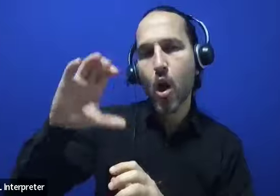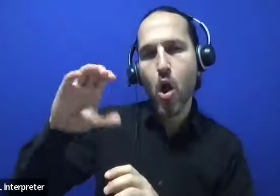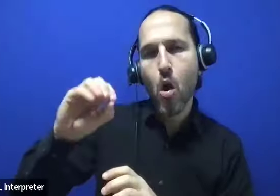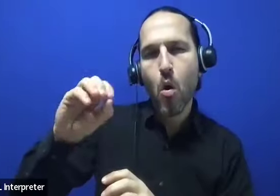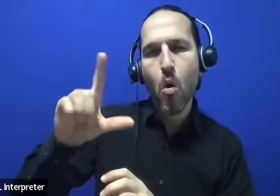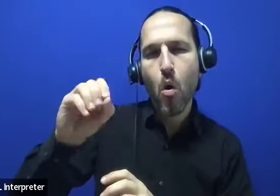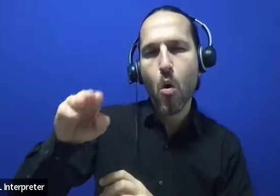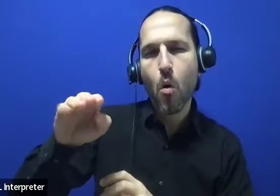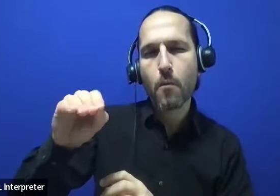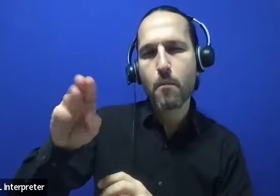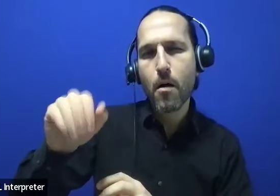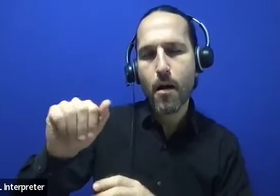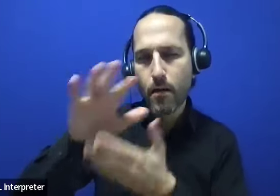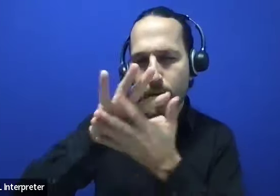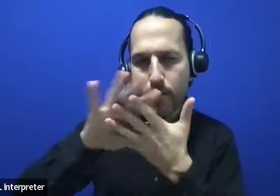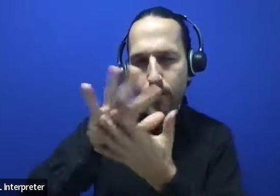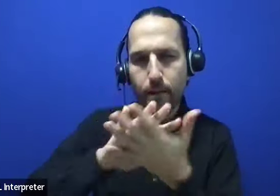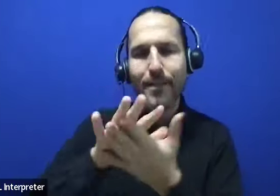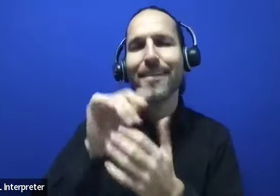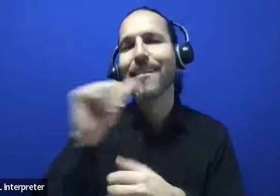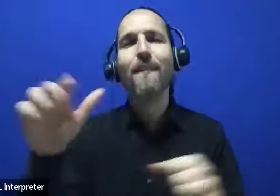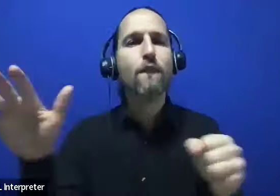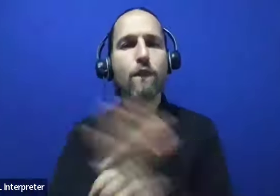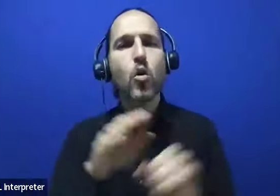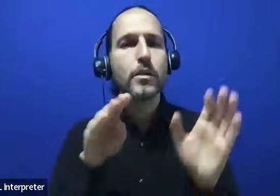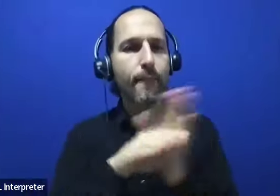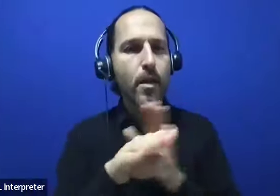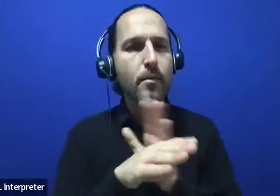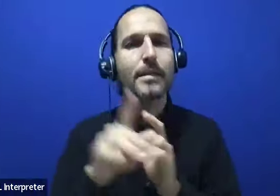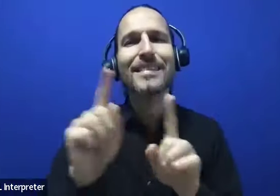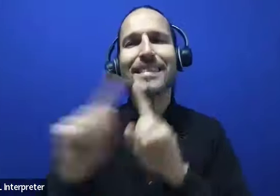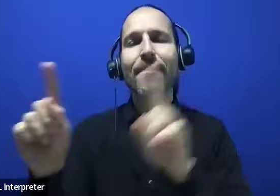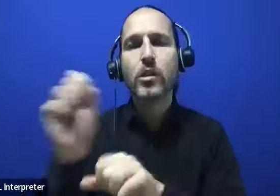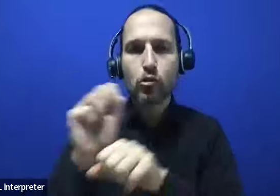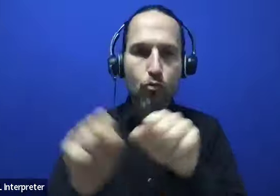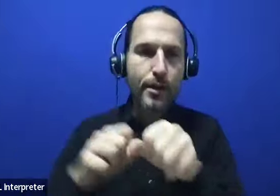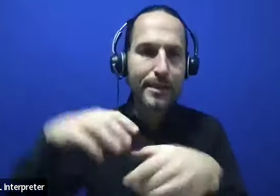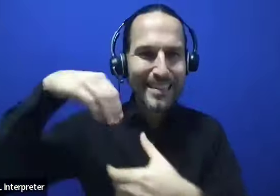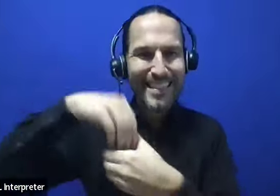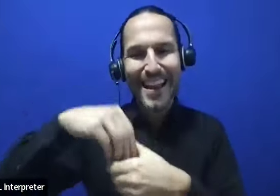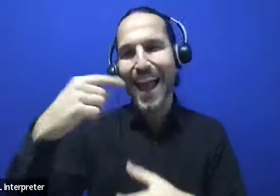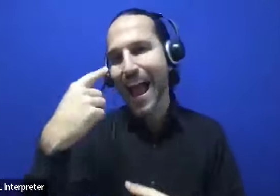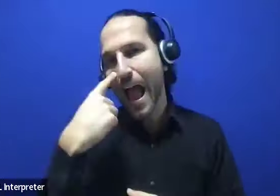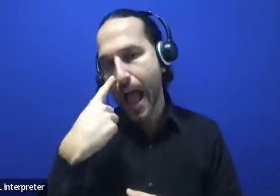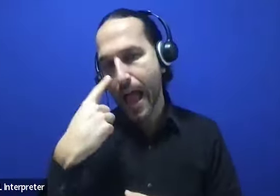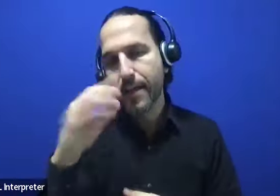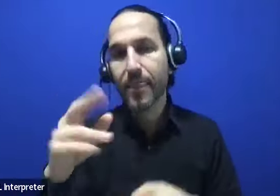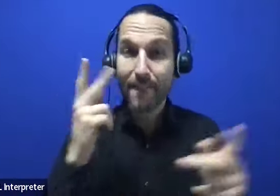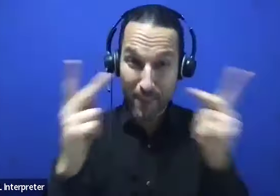Coloboma is an incomplete congenital development of various structures of the eye or the visual